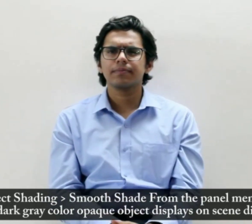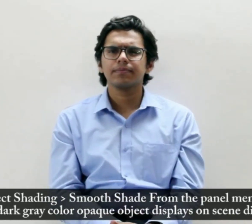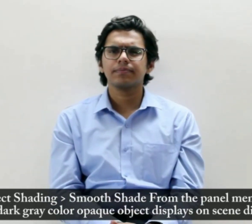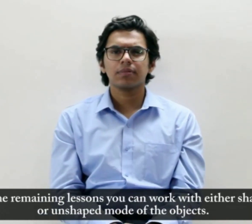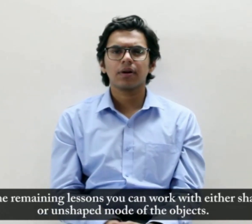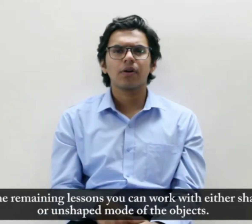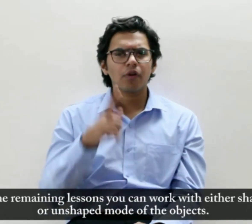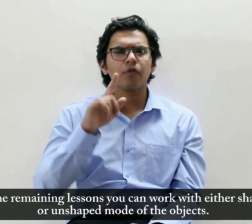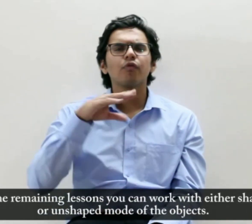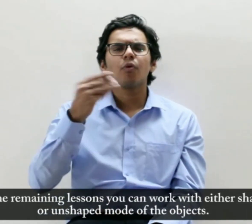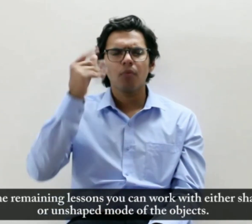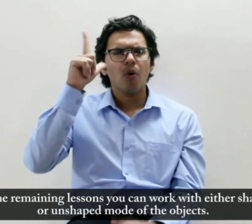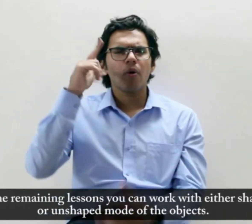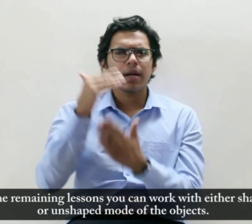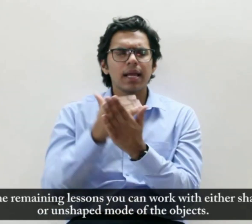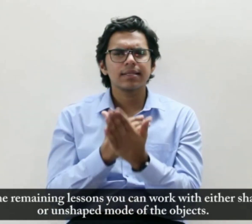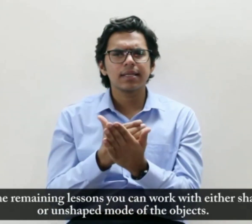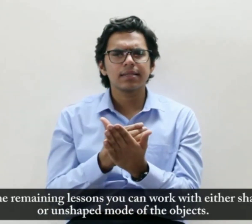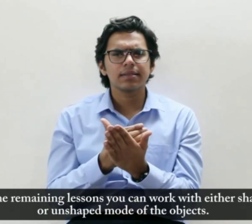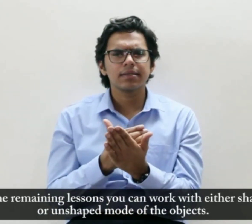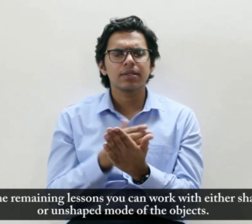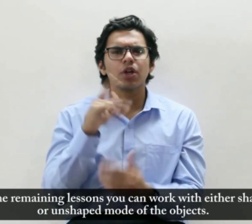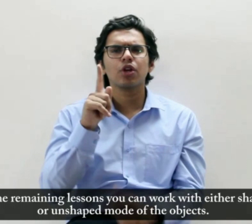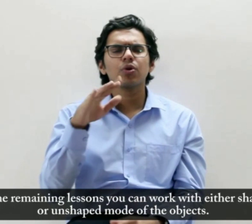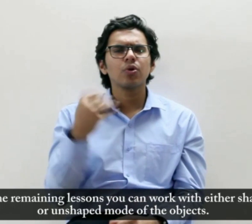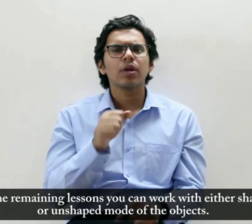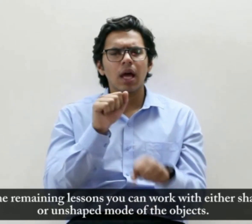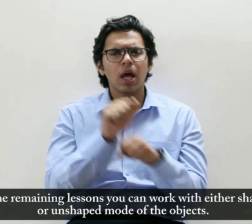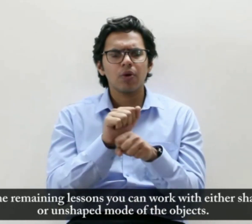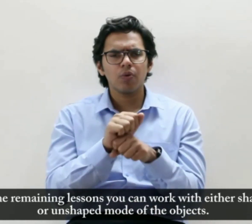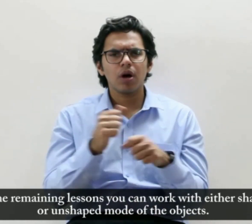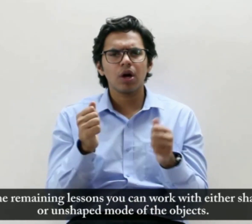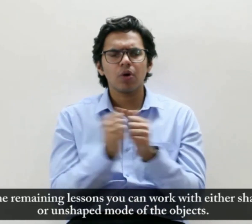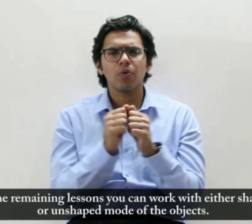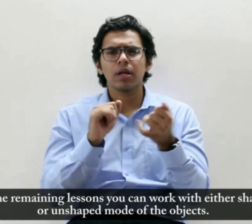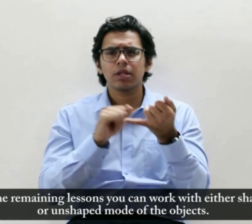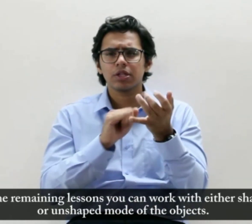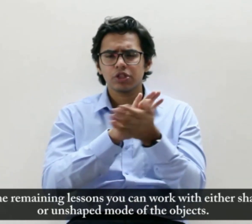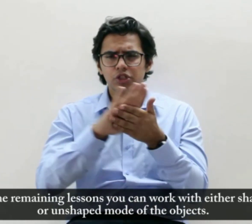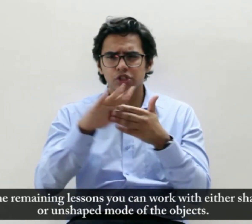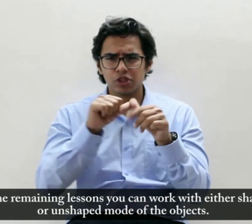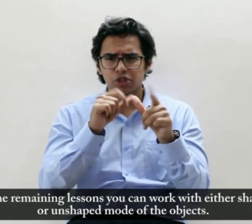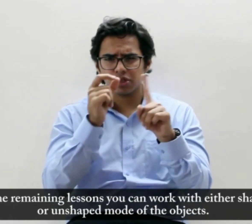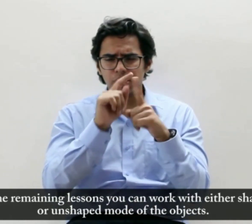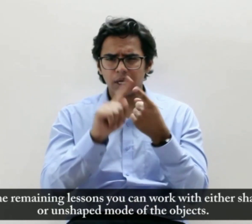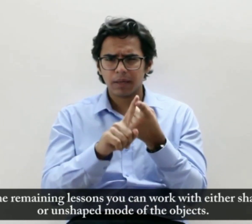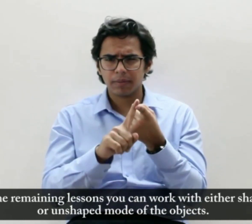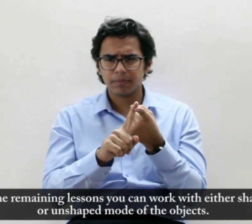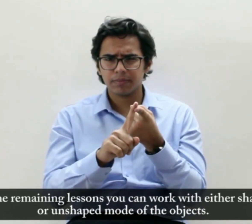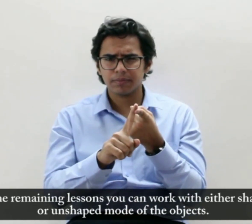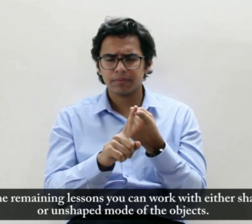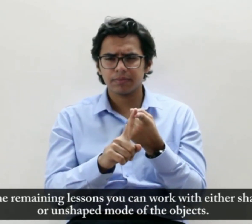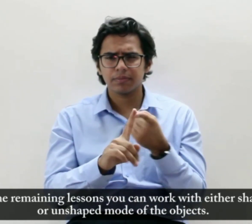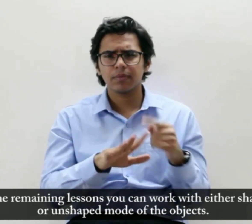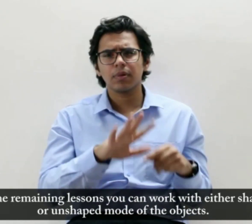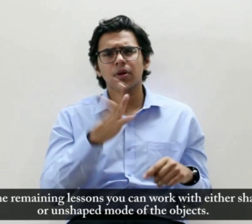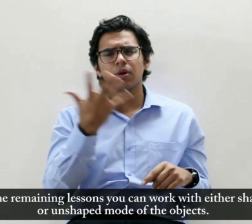For the remaining lessons, you can work with either shaped or unshaped mode of the objects.